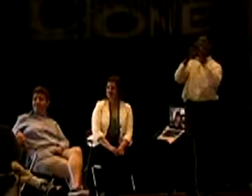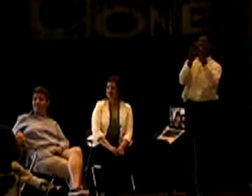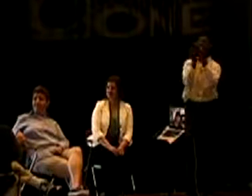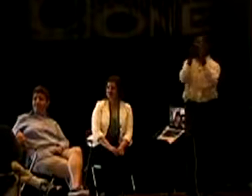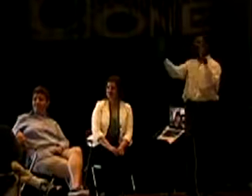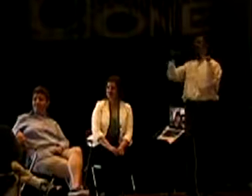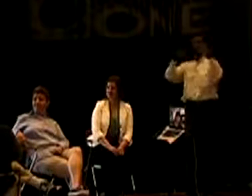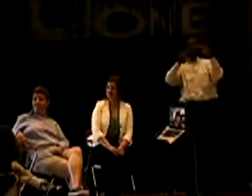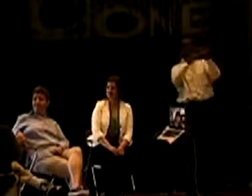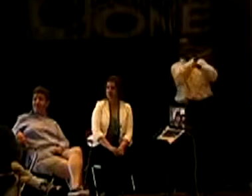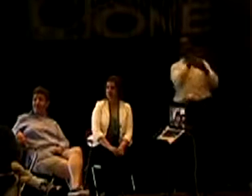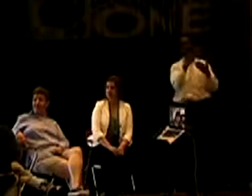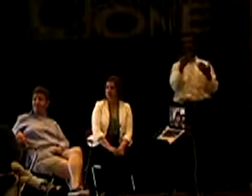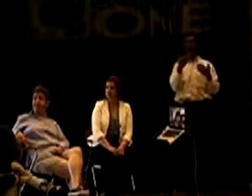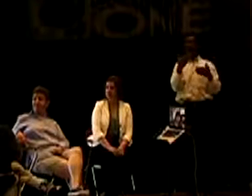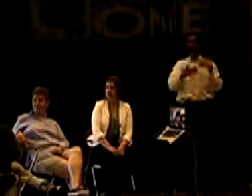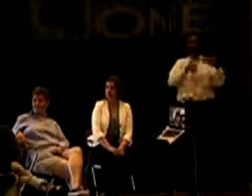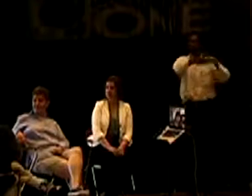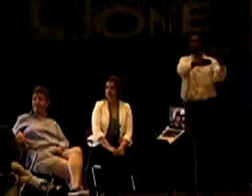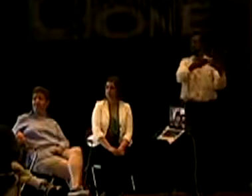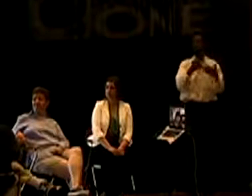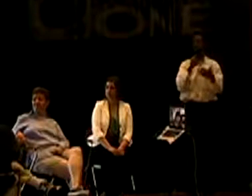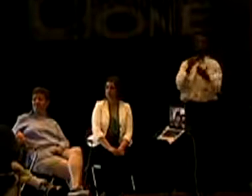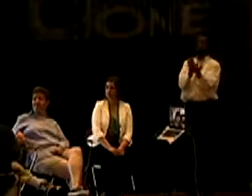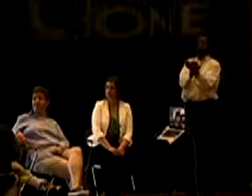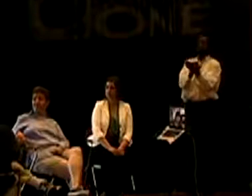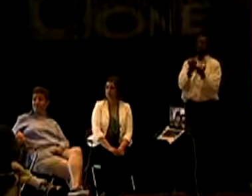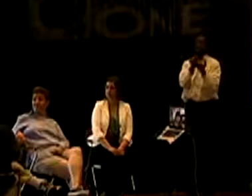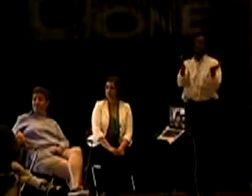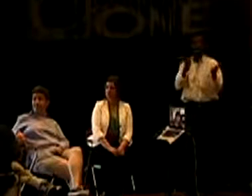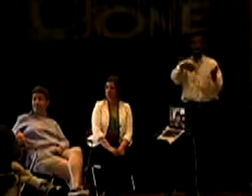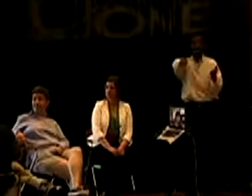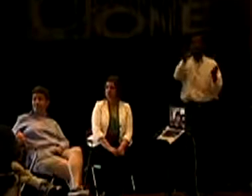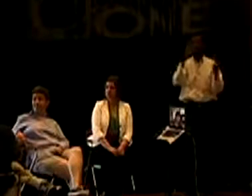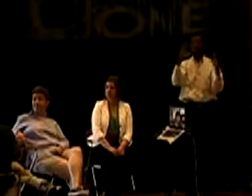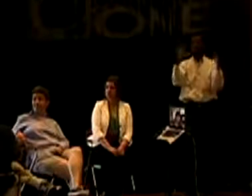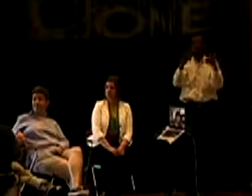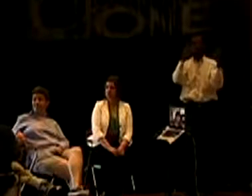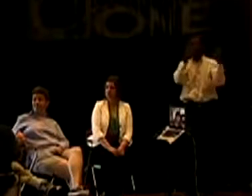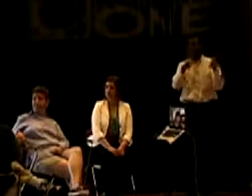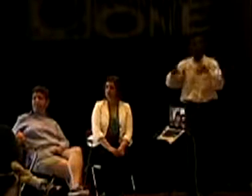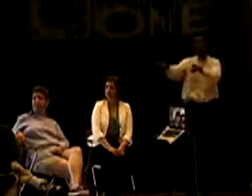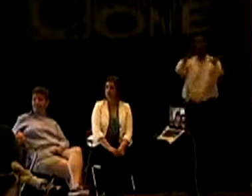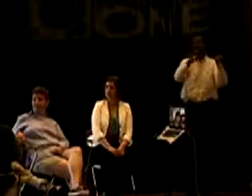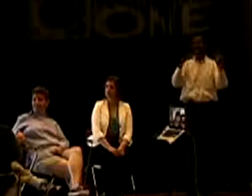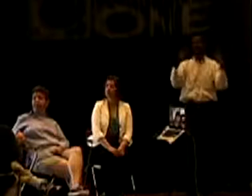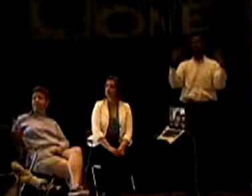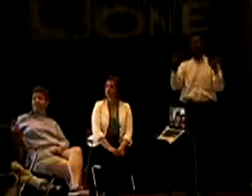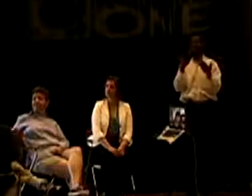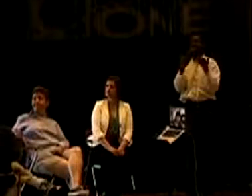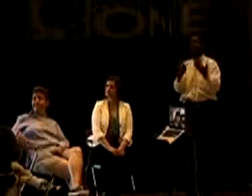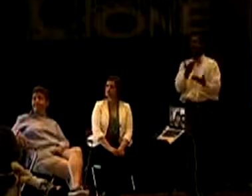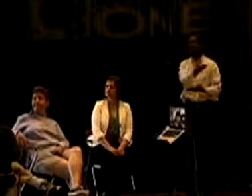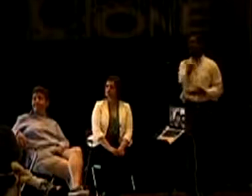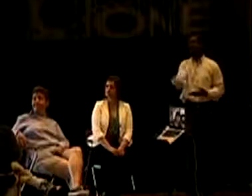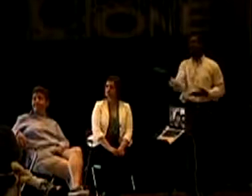because you have really opened some doors and broken down some barriers. And I